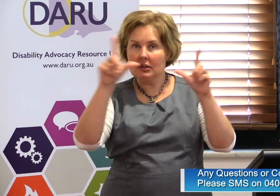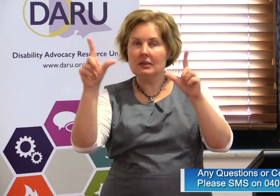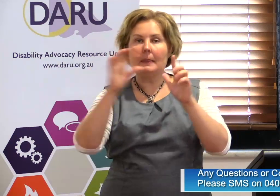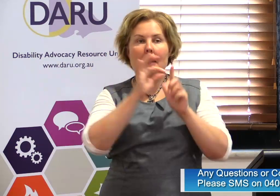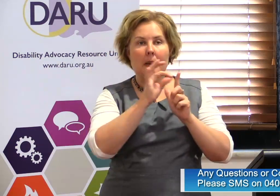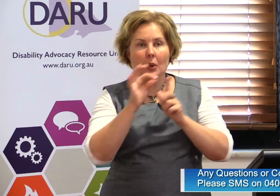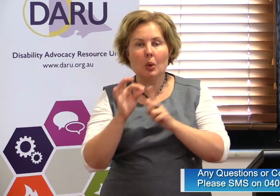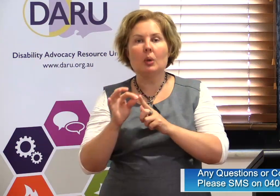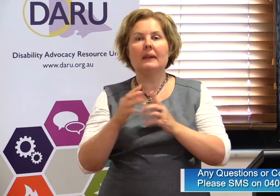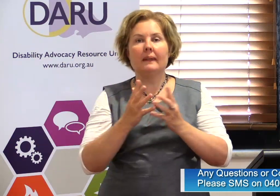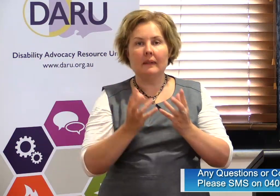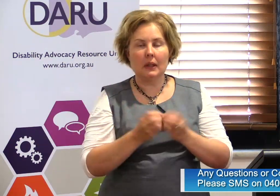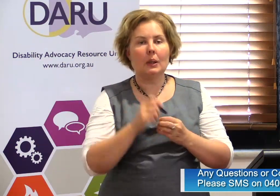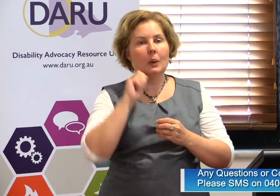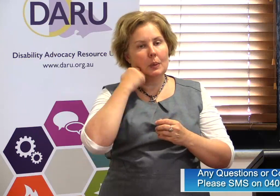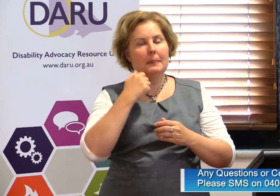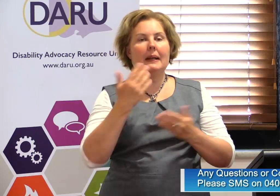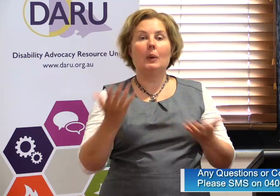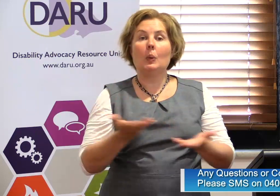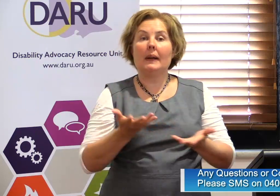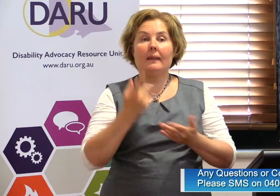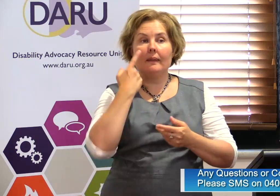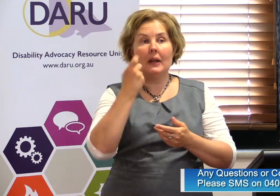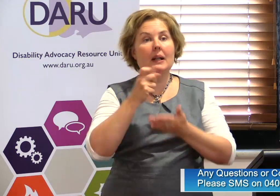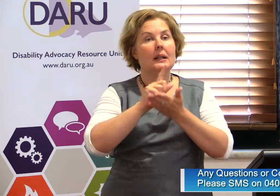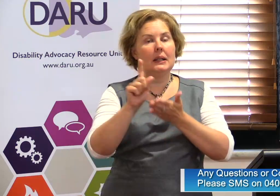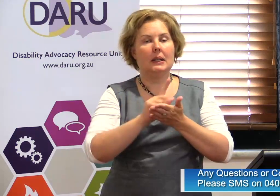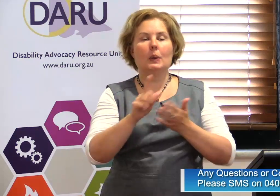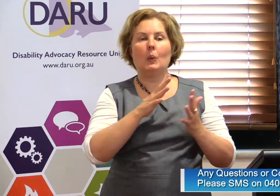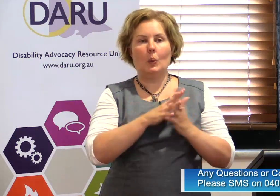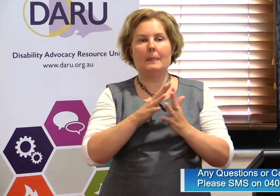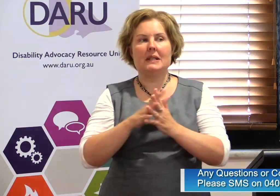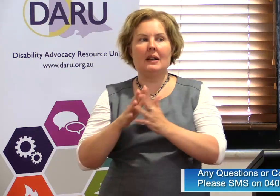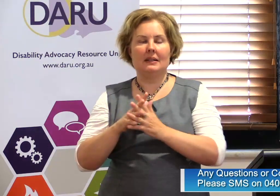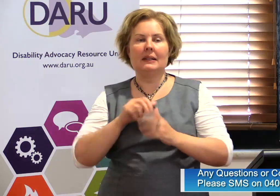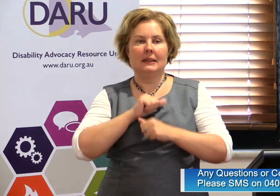I just want to give, if you don't mind, a final plug for our book